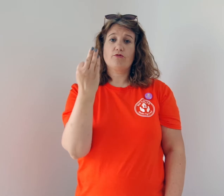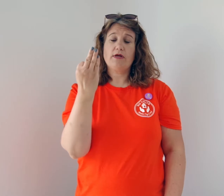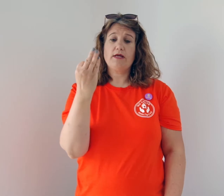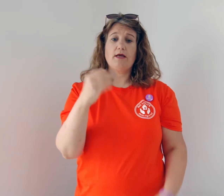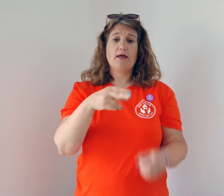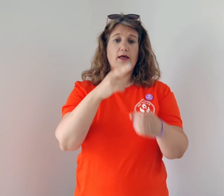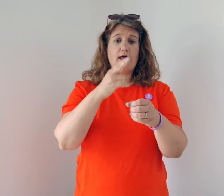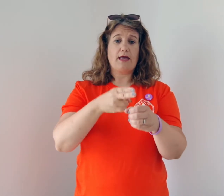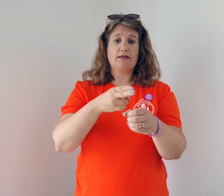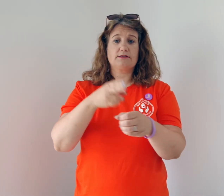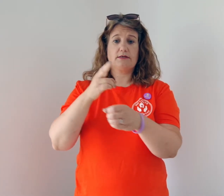3 eggs,